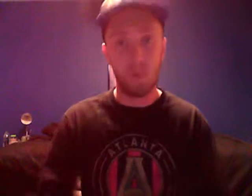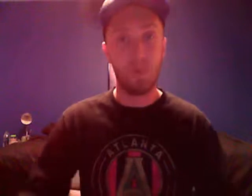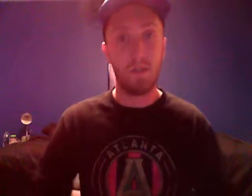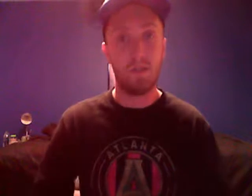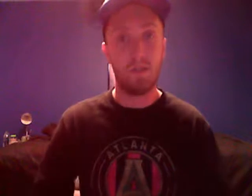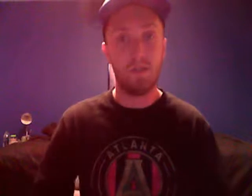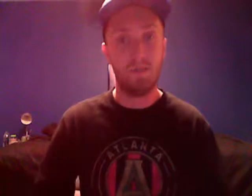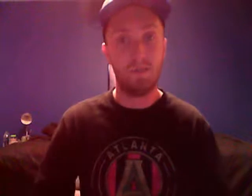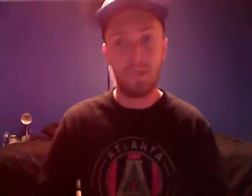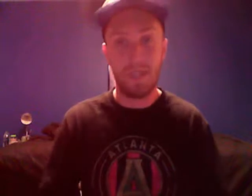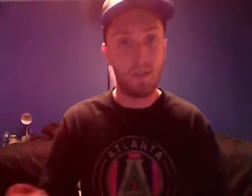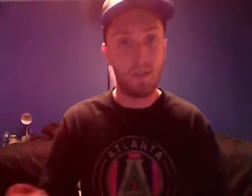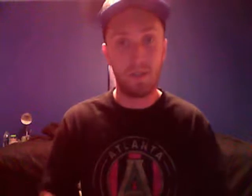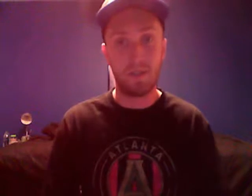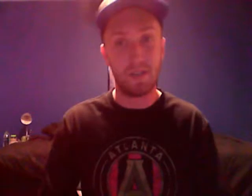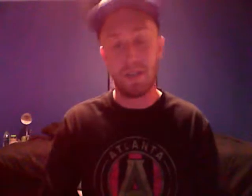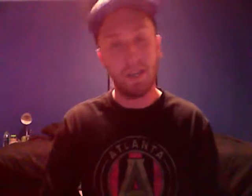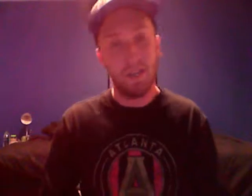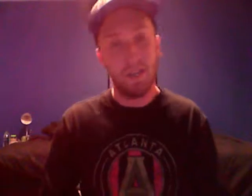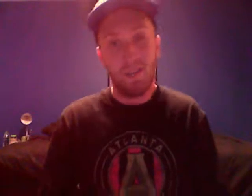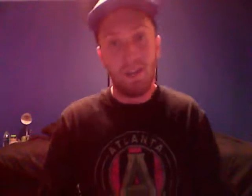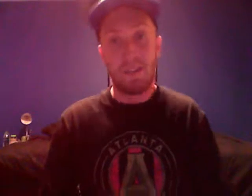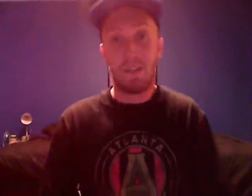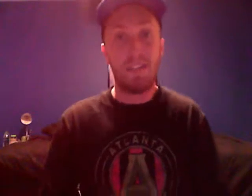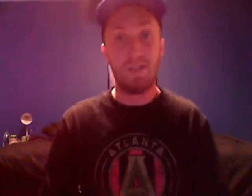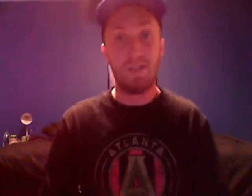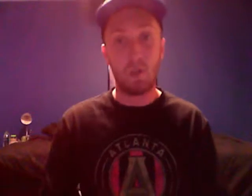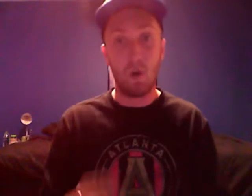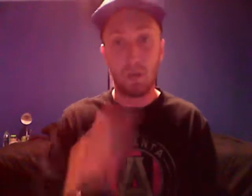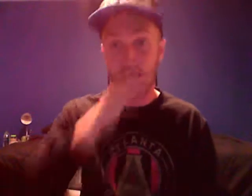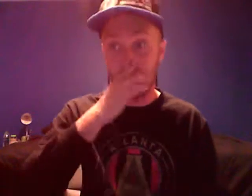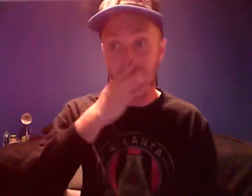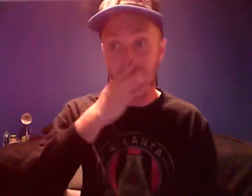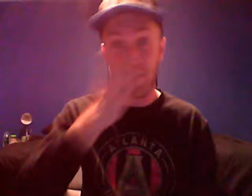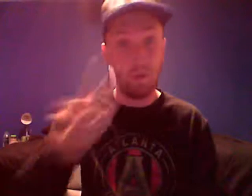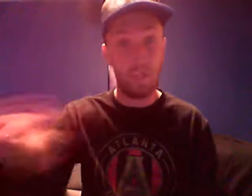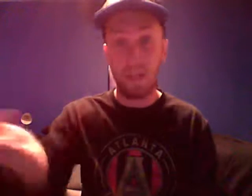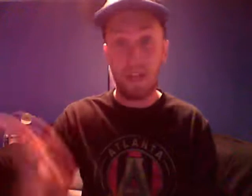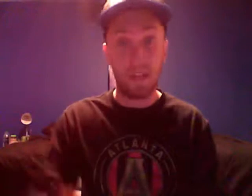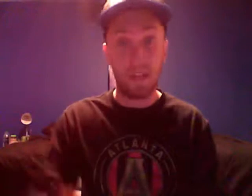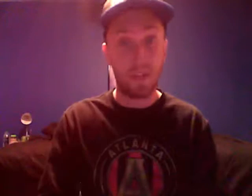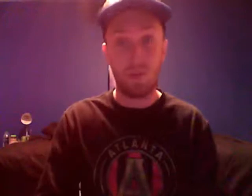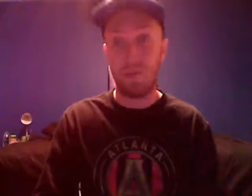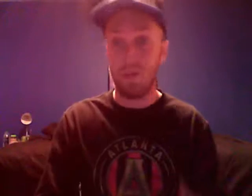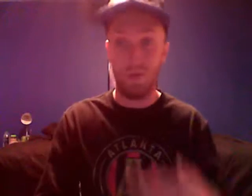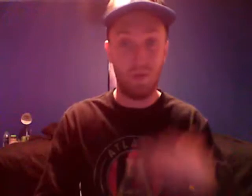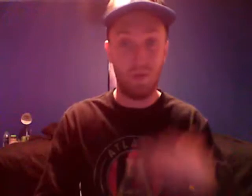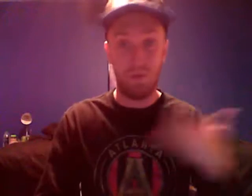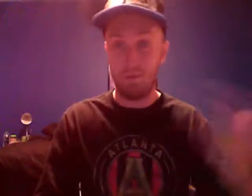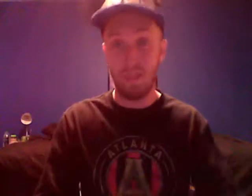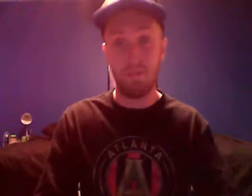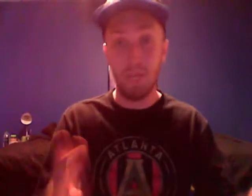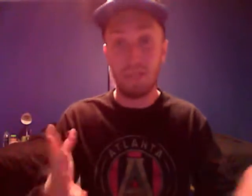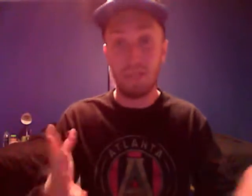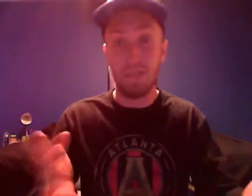great wins. Today was just like, it's like they didn't even show up. It's like, I don't know if jet lag got to them. I don't know if mentally they